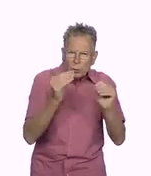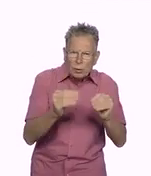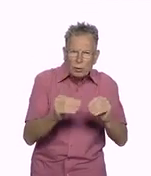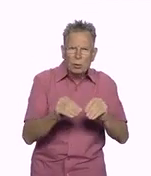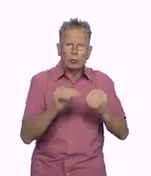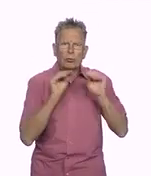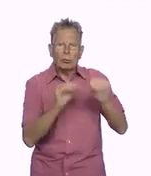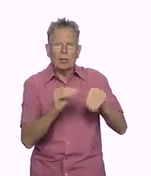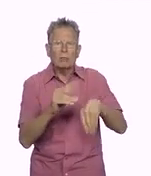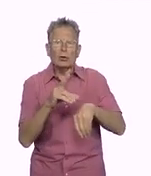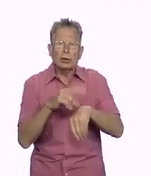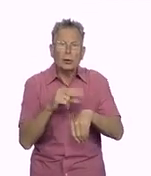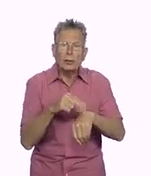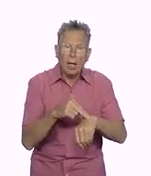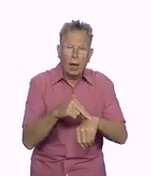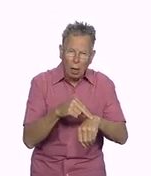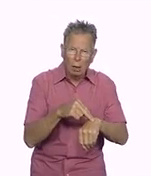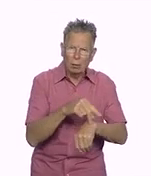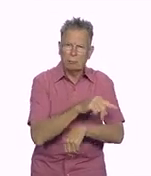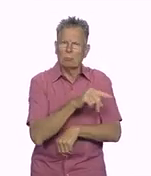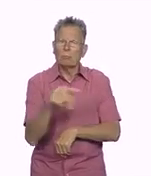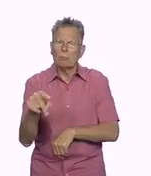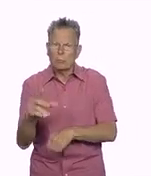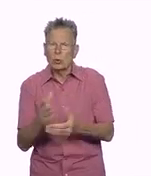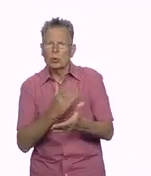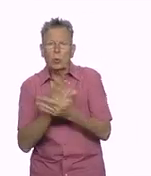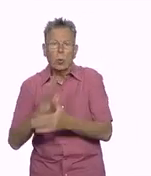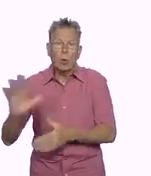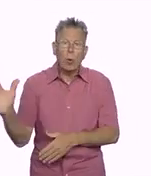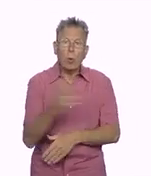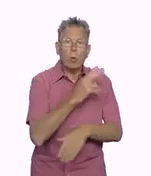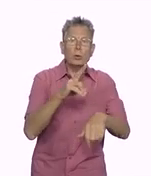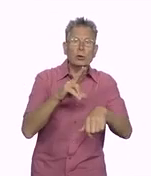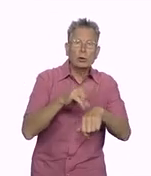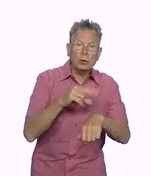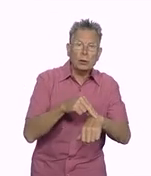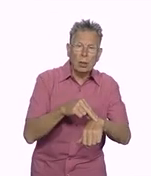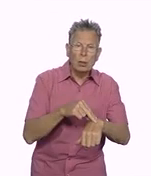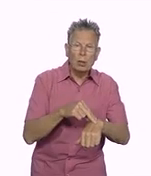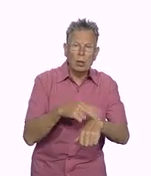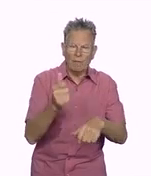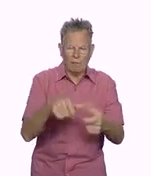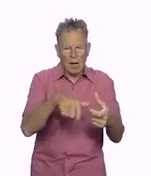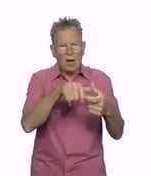make sure that every doctor with a licence to practice medicine in the UK is competent and up to date.